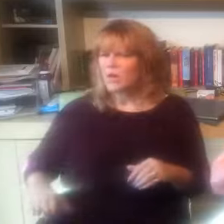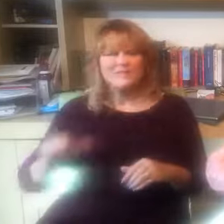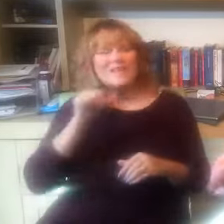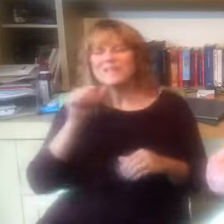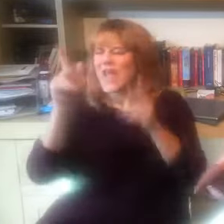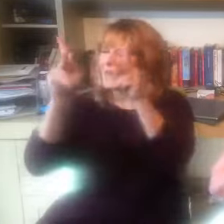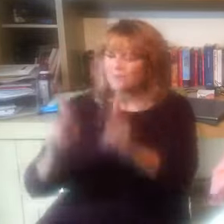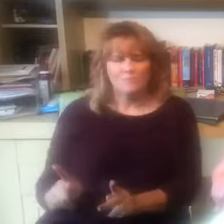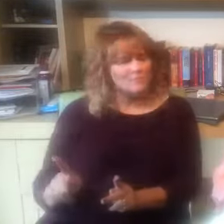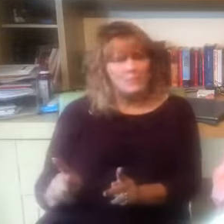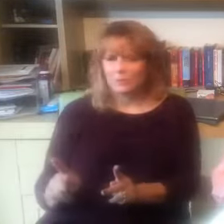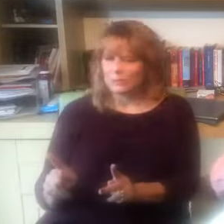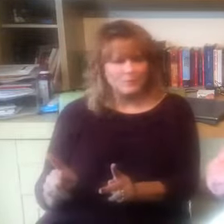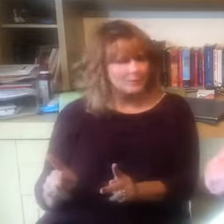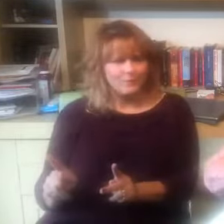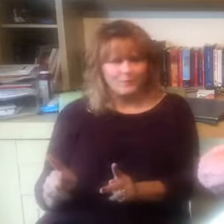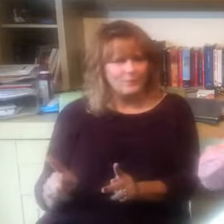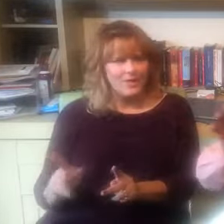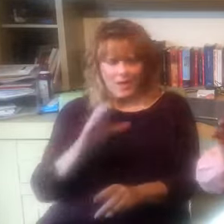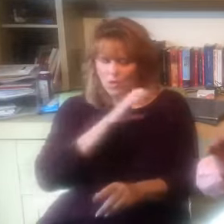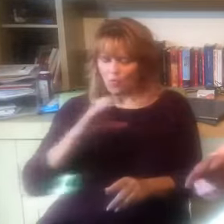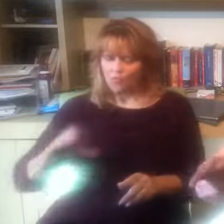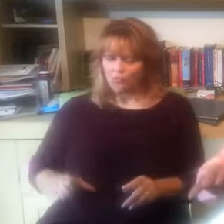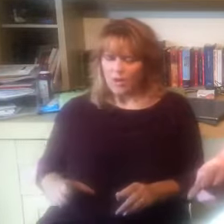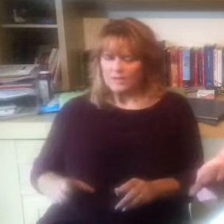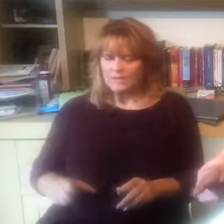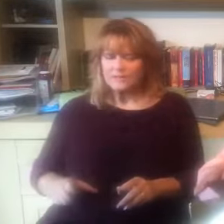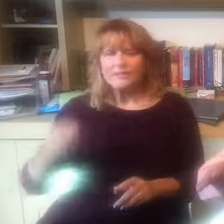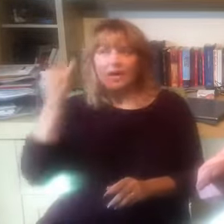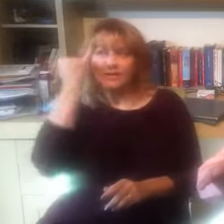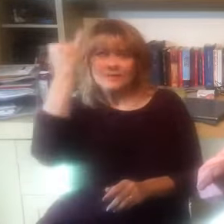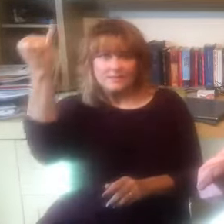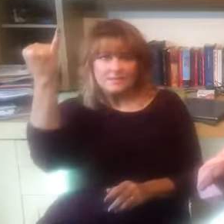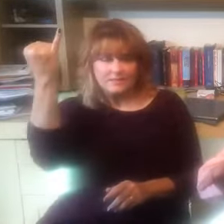person. It is a principle.